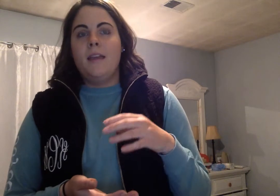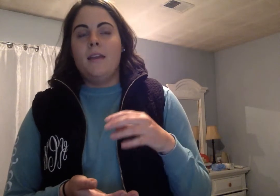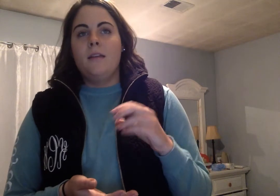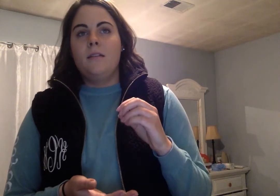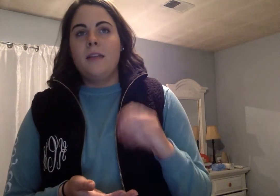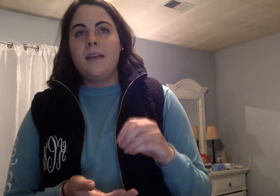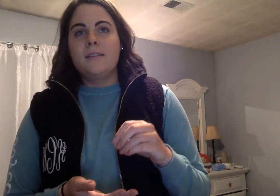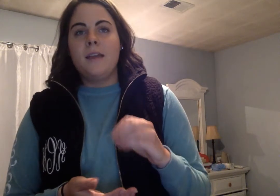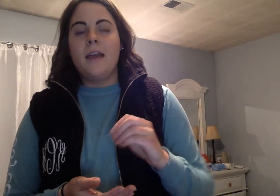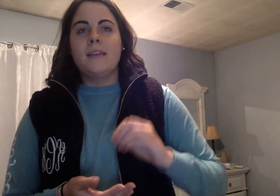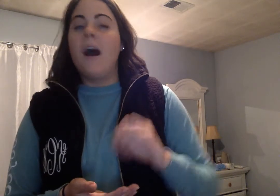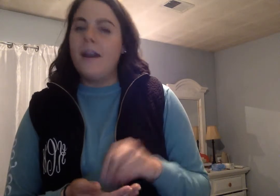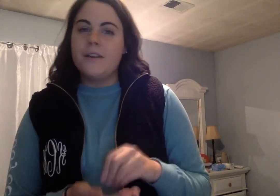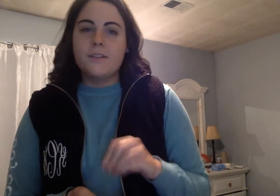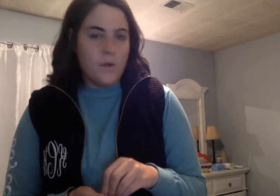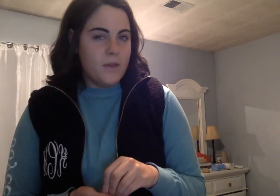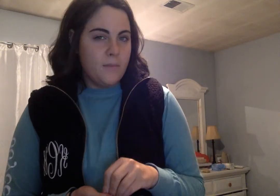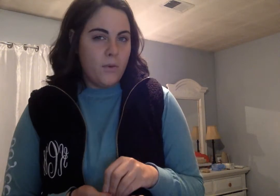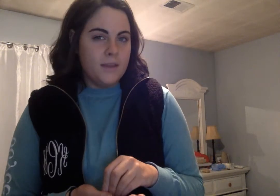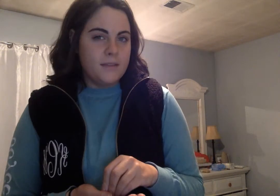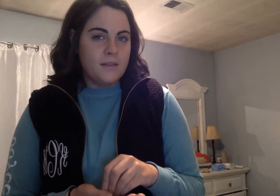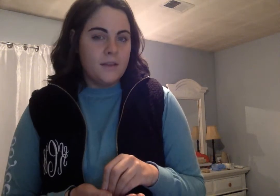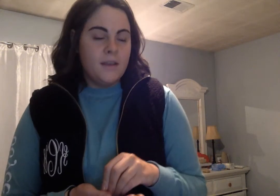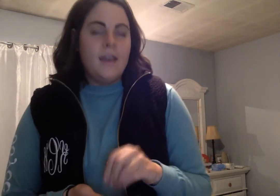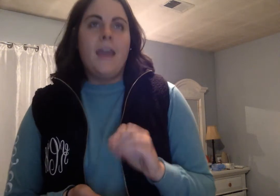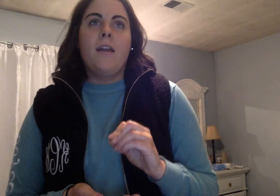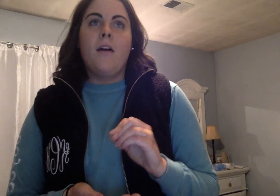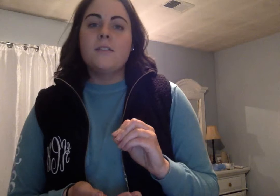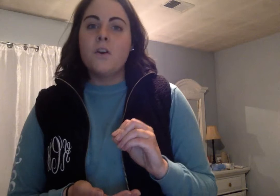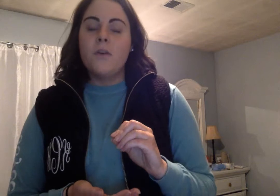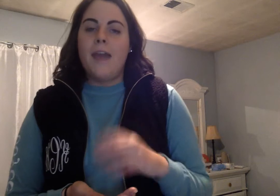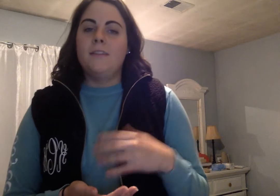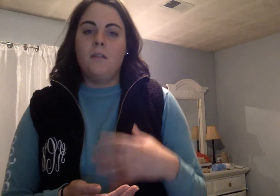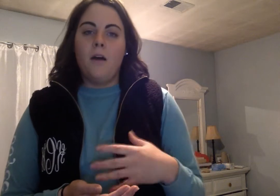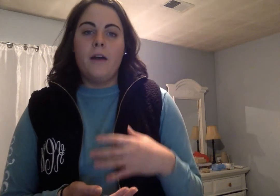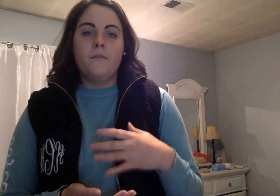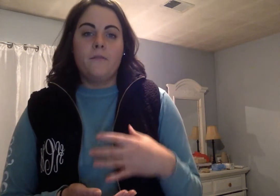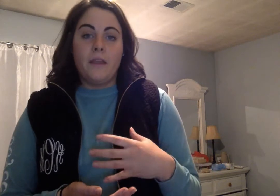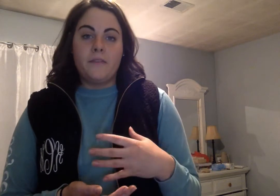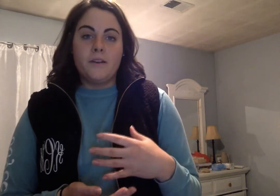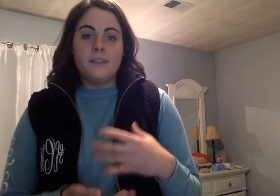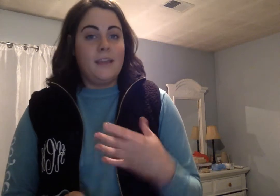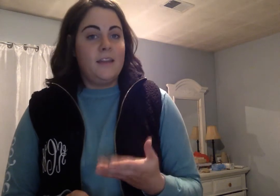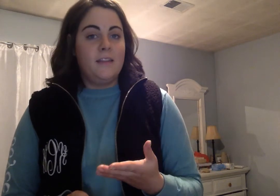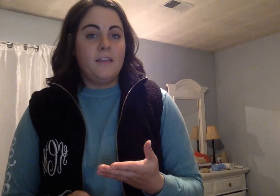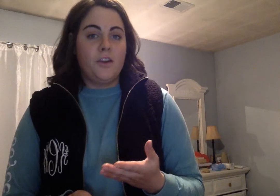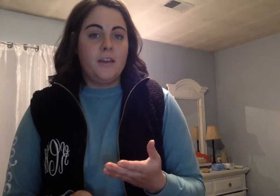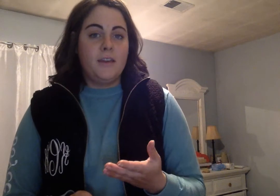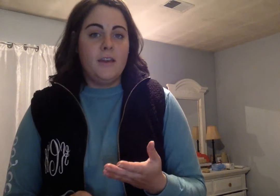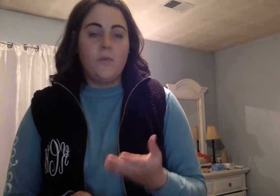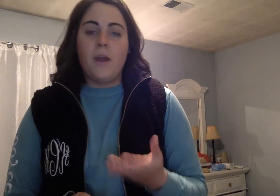a higher smoking point, and also it adds a lot of flavor to anything that you're cooking rather